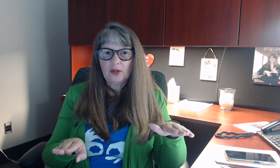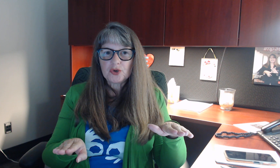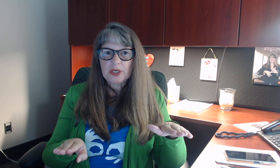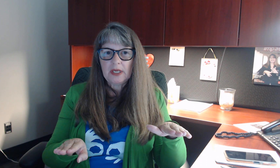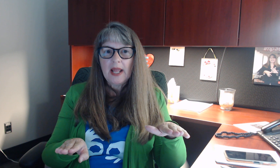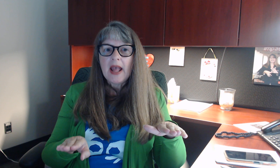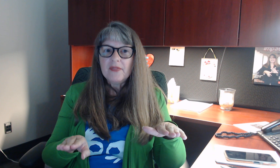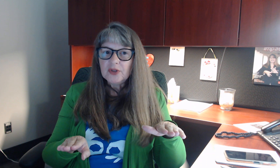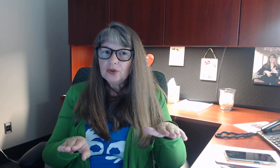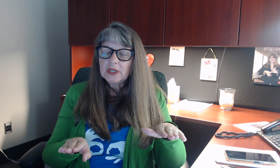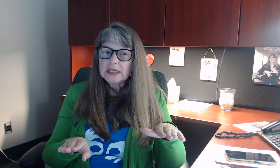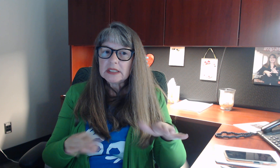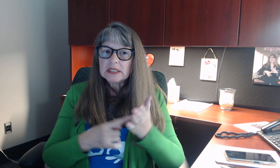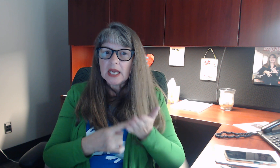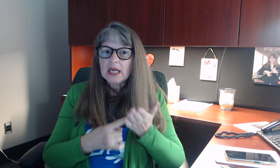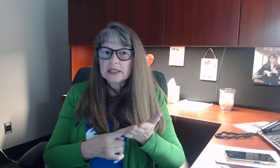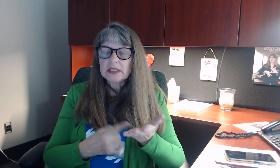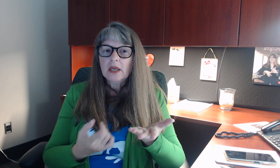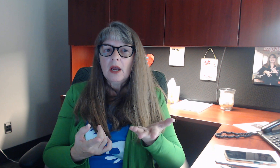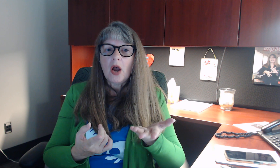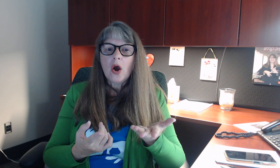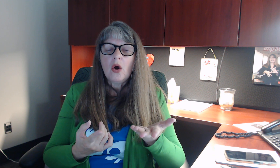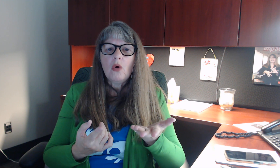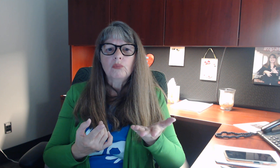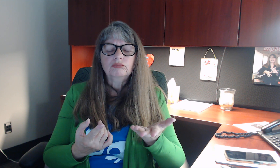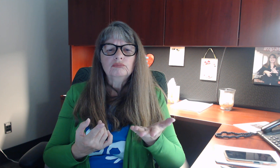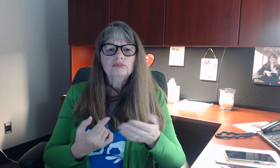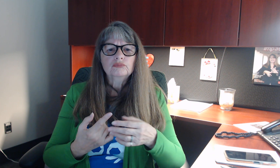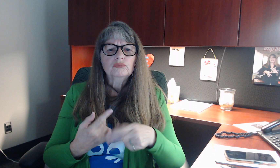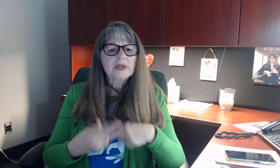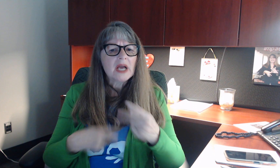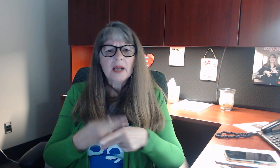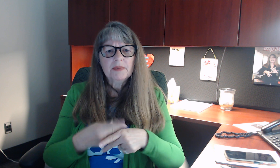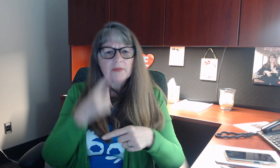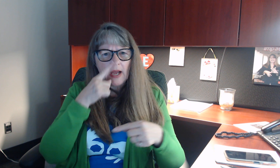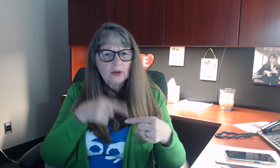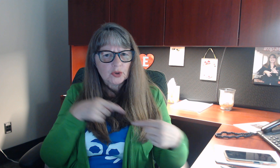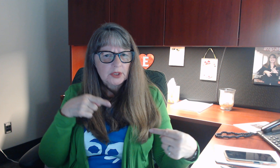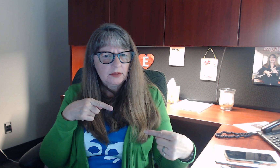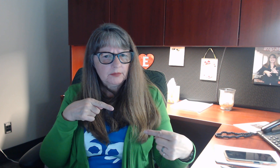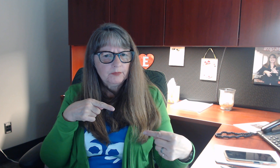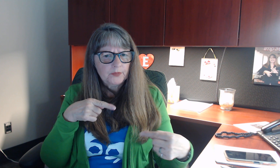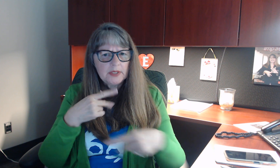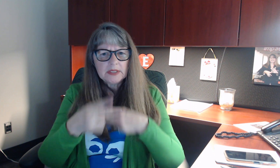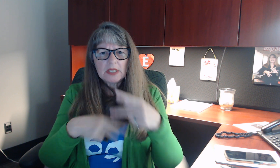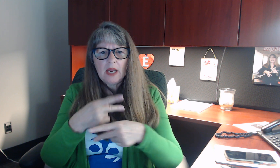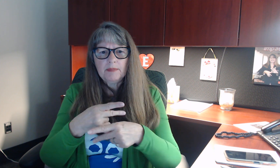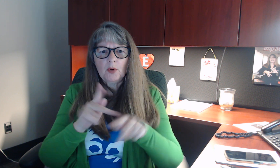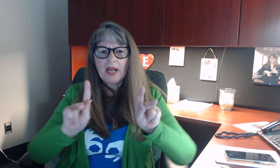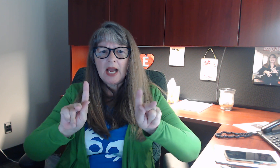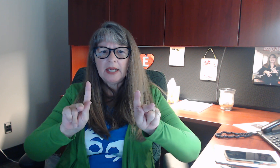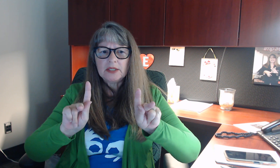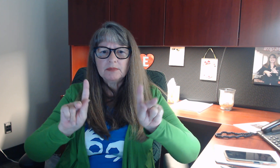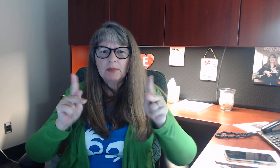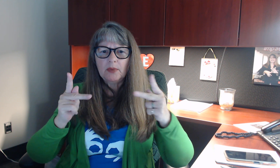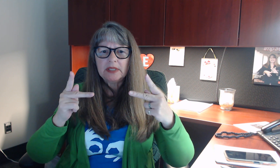allergy. And then you can discuss, oh, what type of allergy, right? Type or kind. Remember we did the K